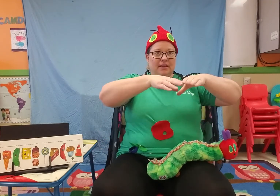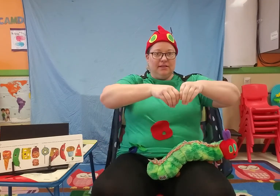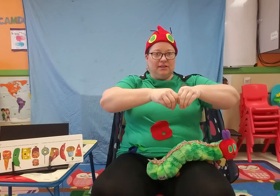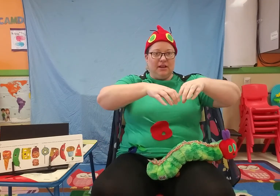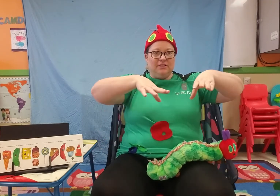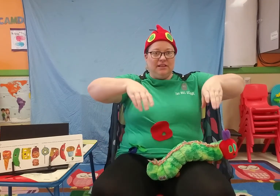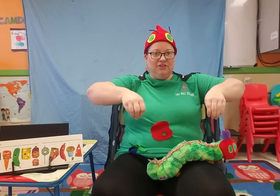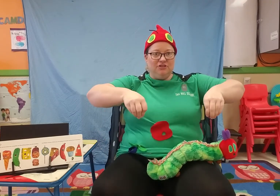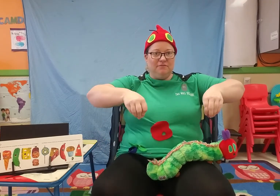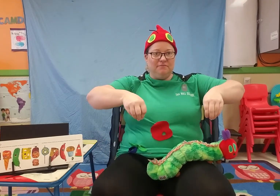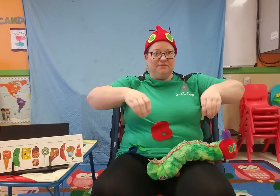Sausage.